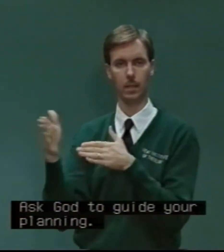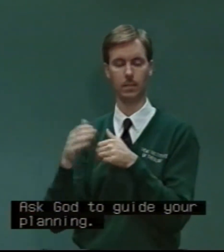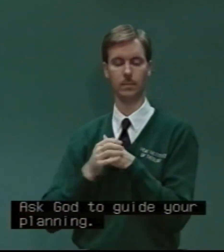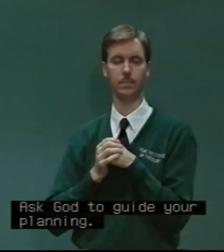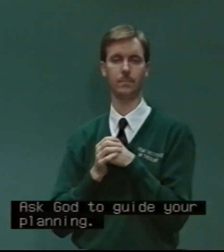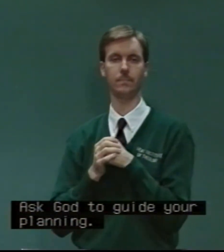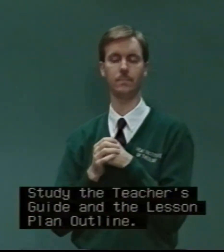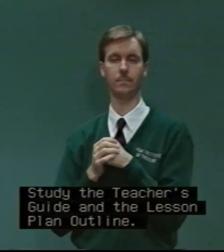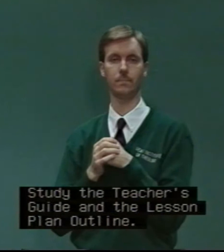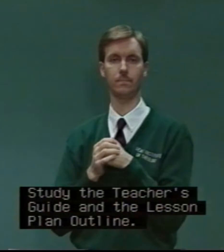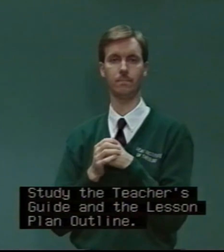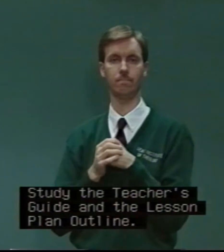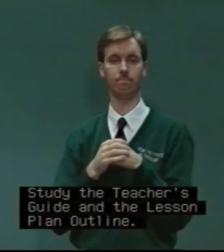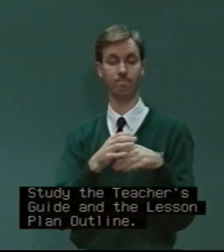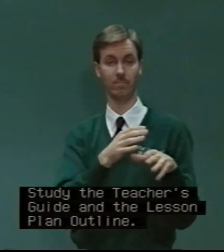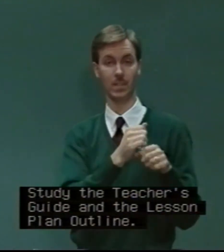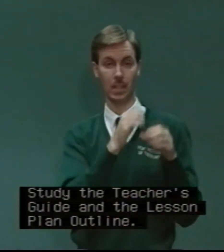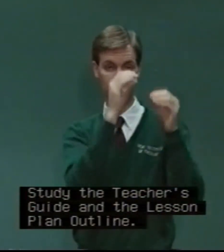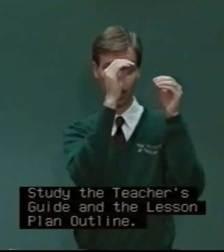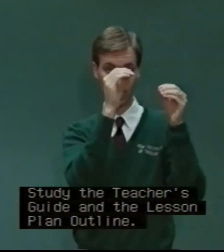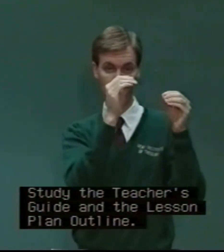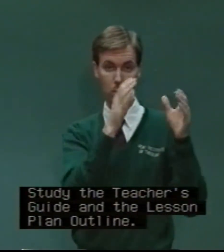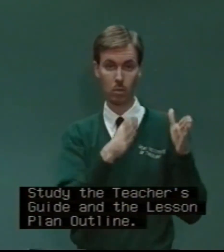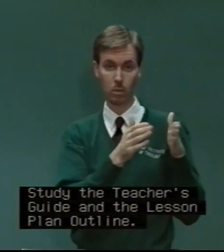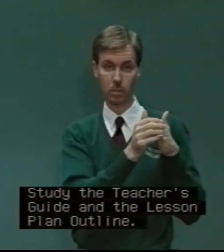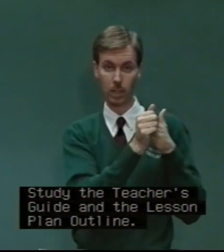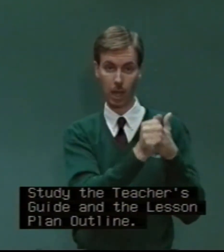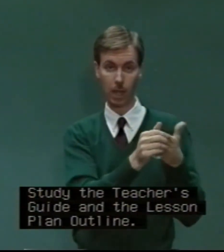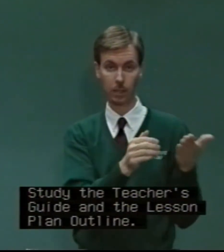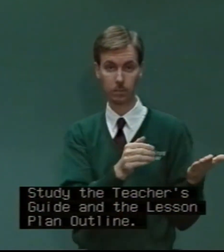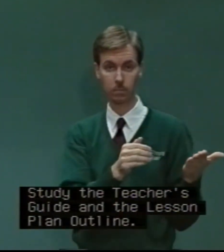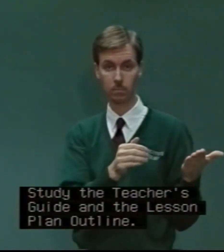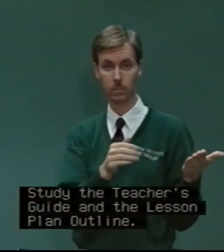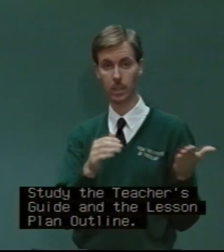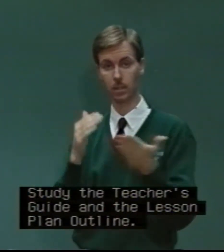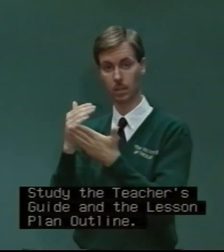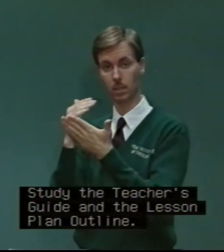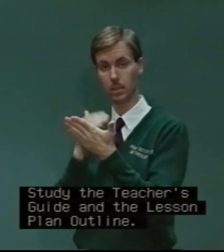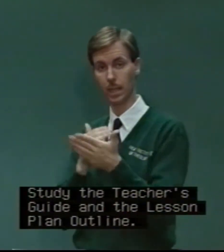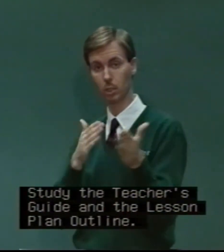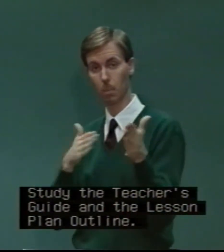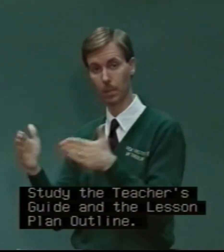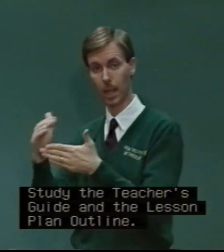planning. Study the teacher's guide and the lesson plan outline.